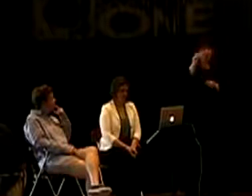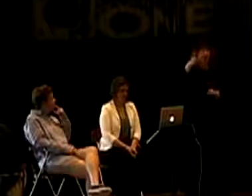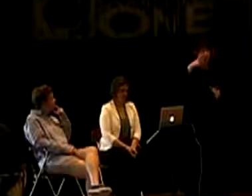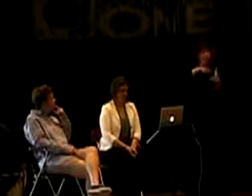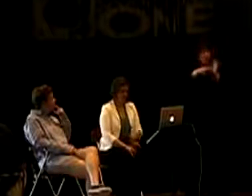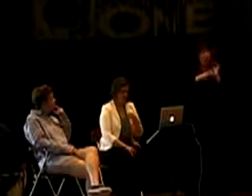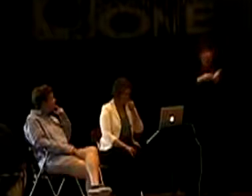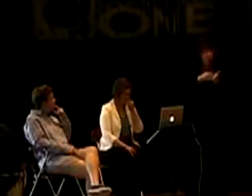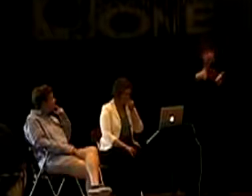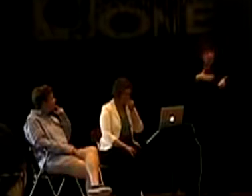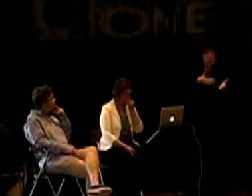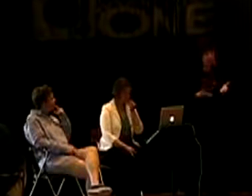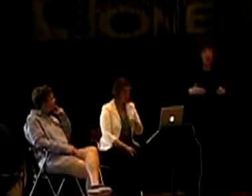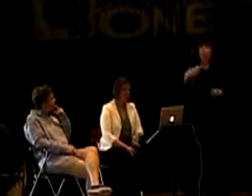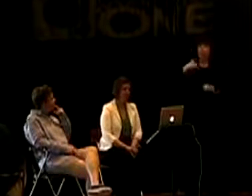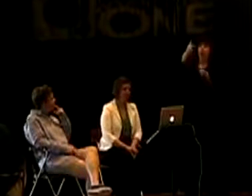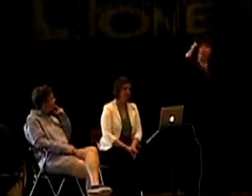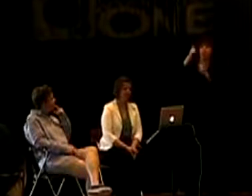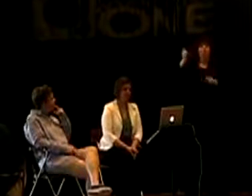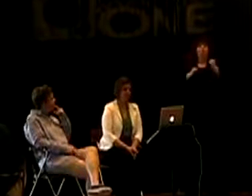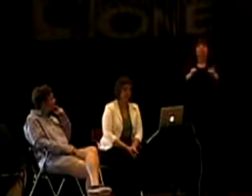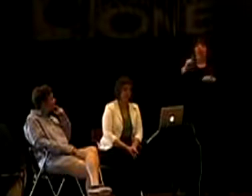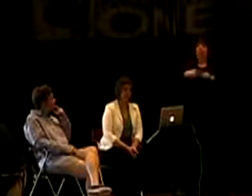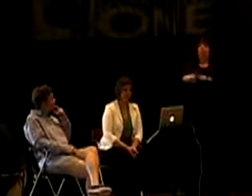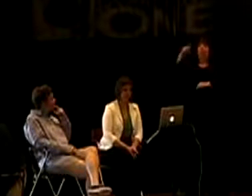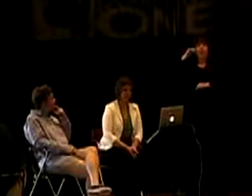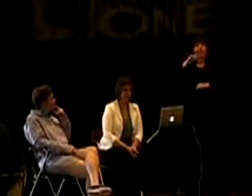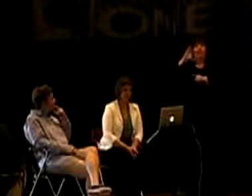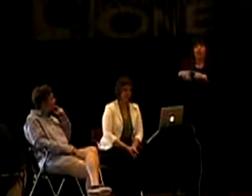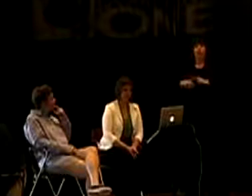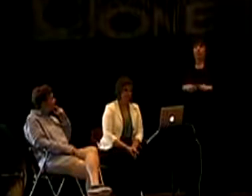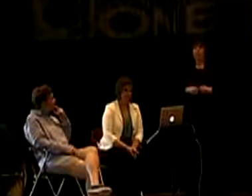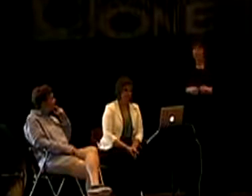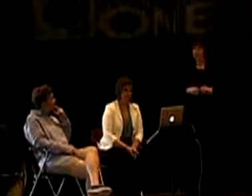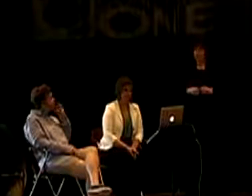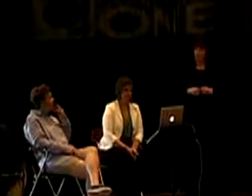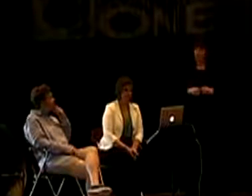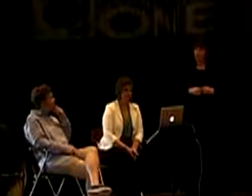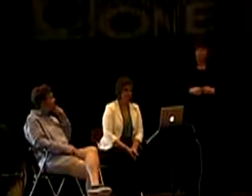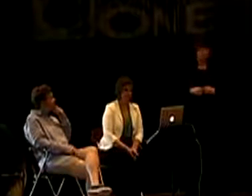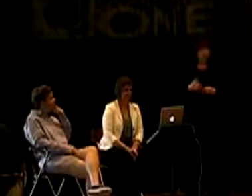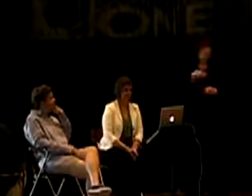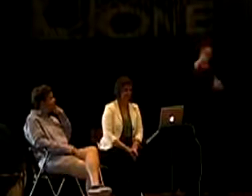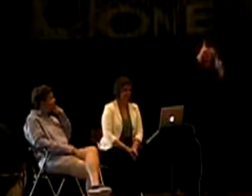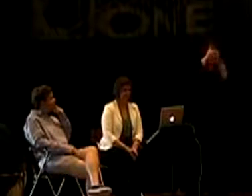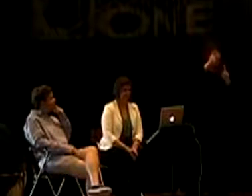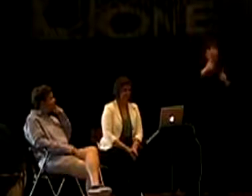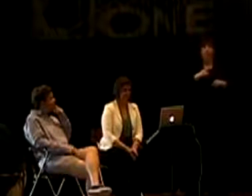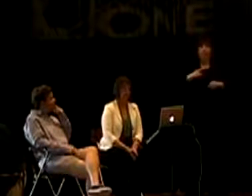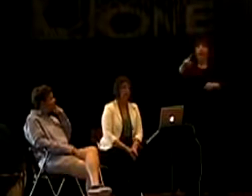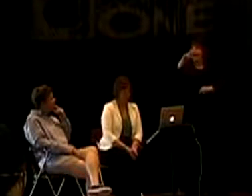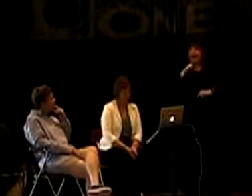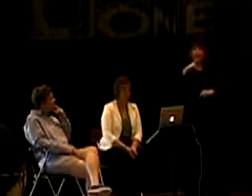write a play about deaf culture so much as to write a play that had both deaf and